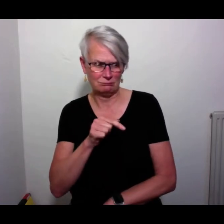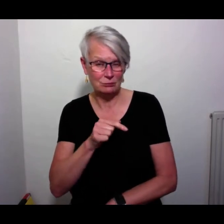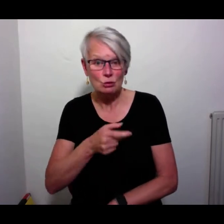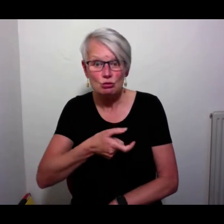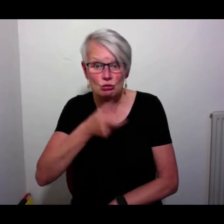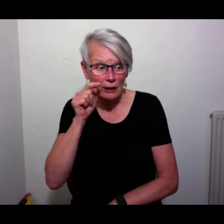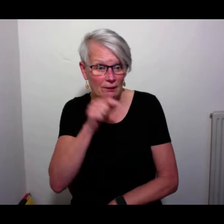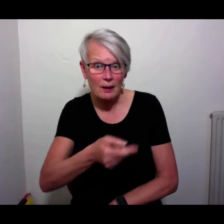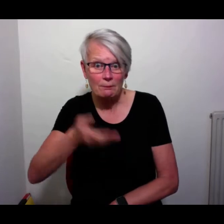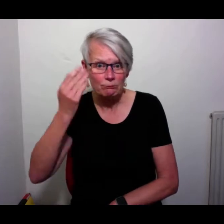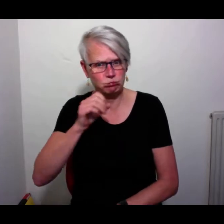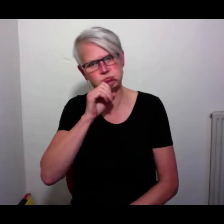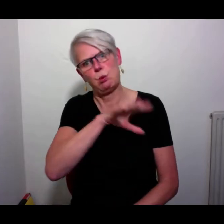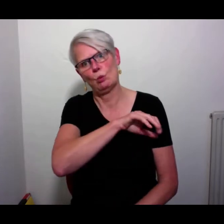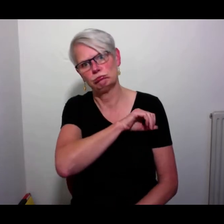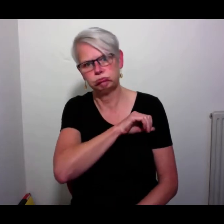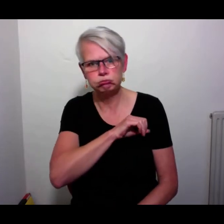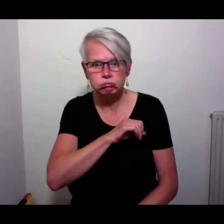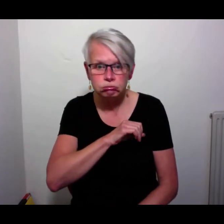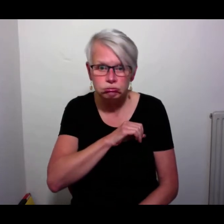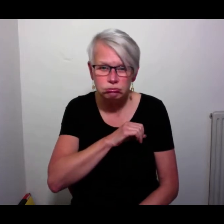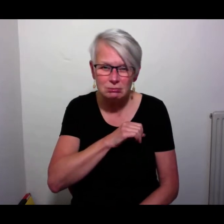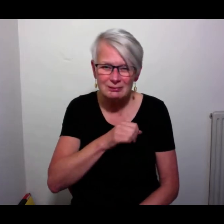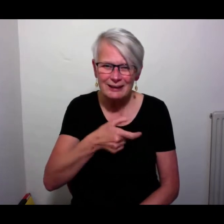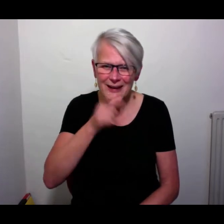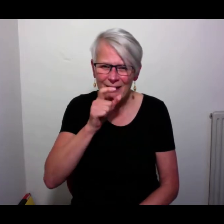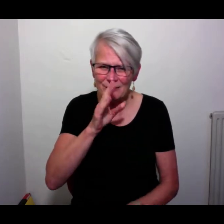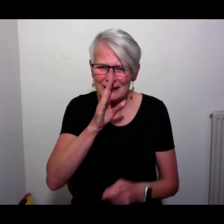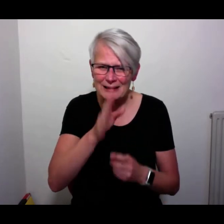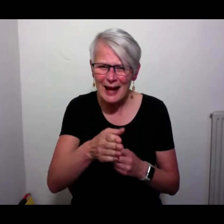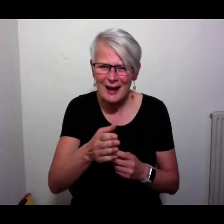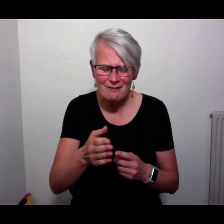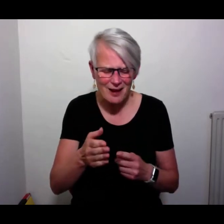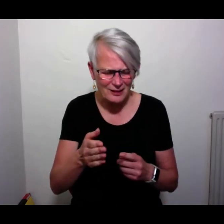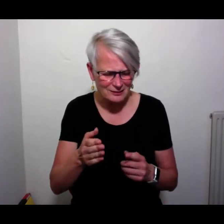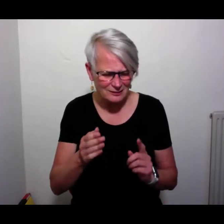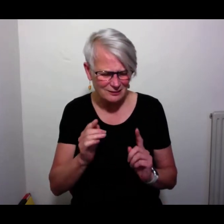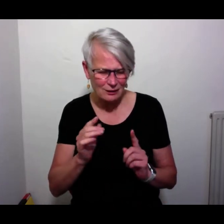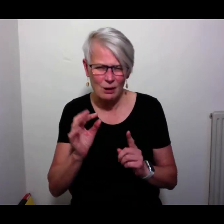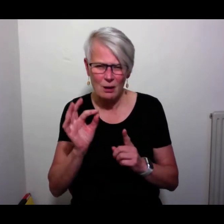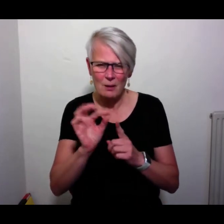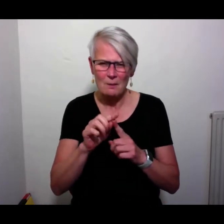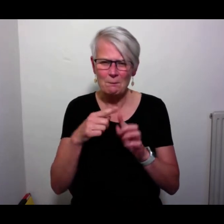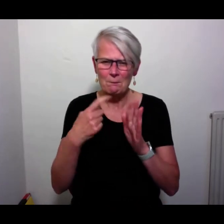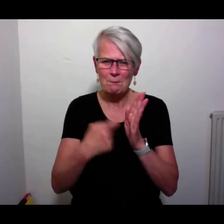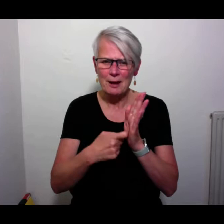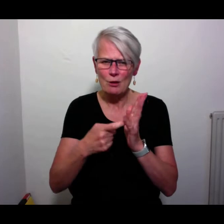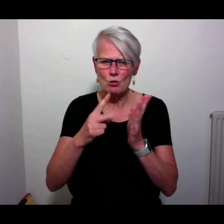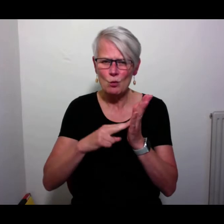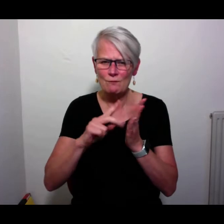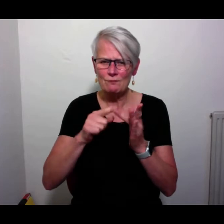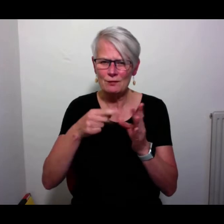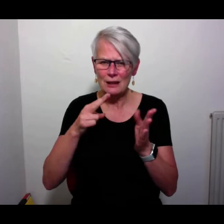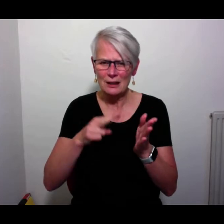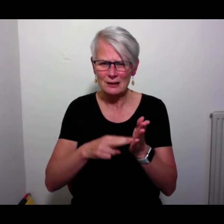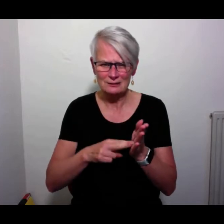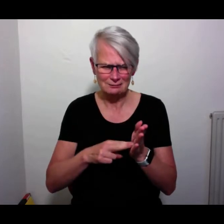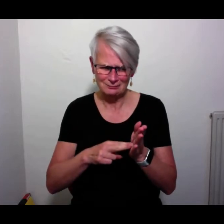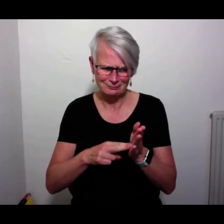never have caught me drinking it before. Cafe Direct Machu Picchu. That's